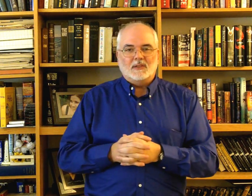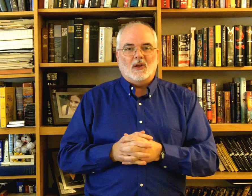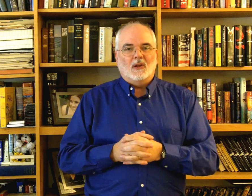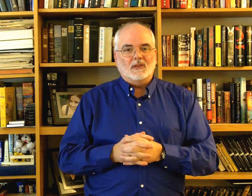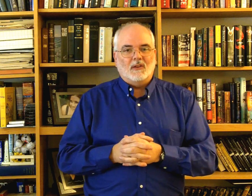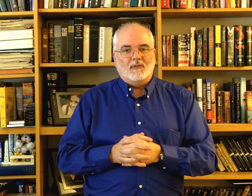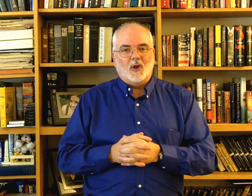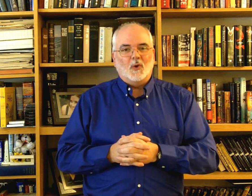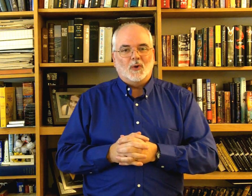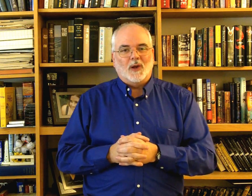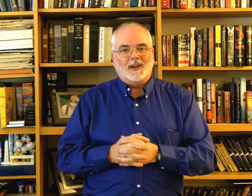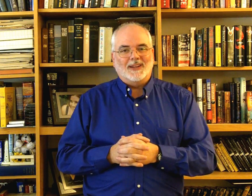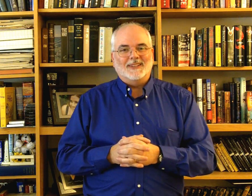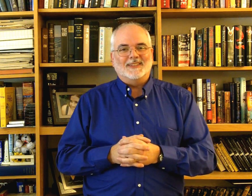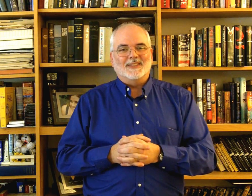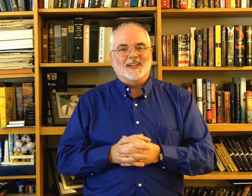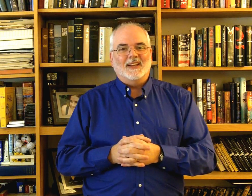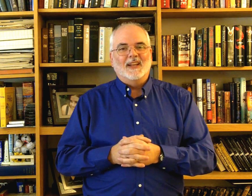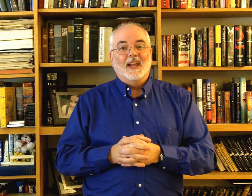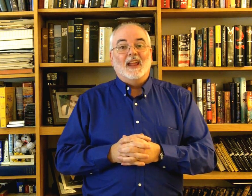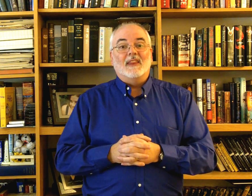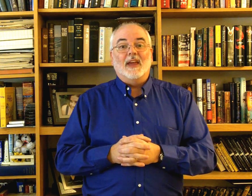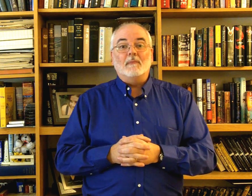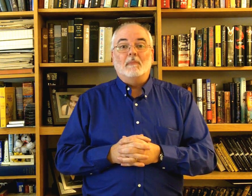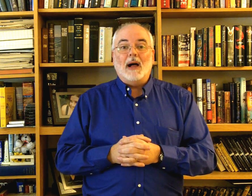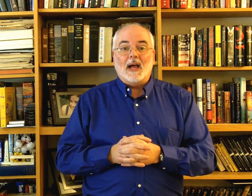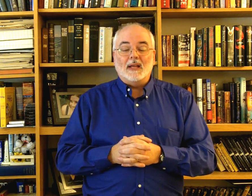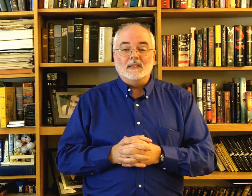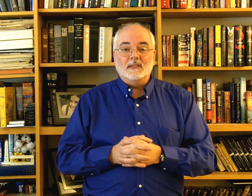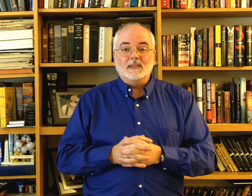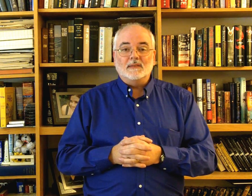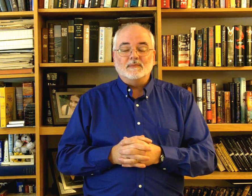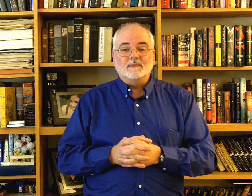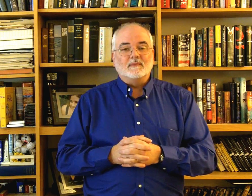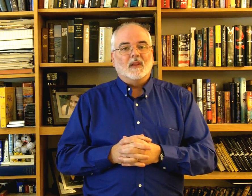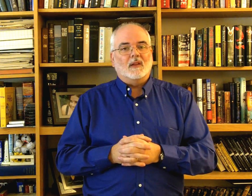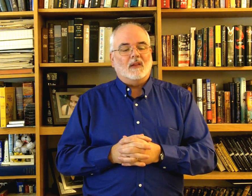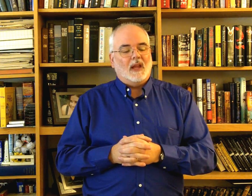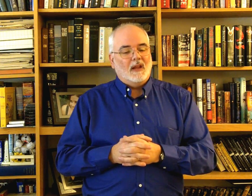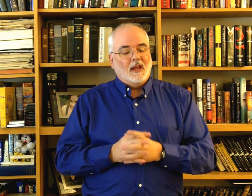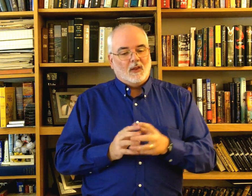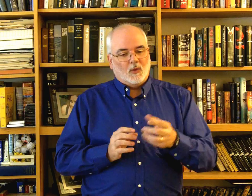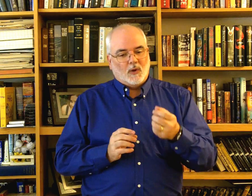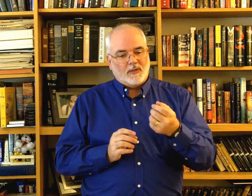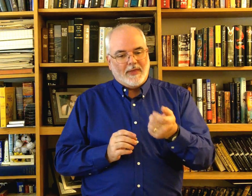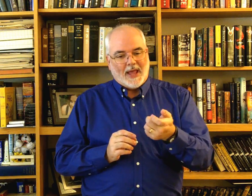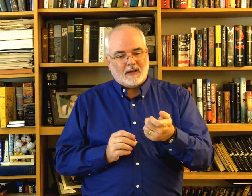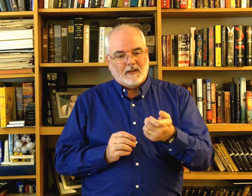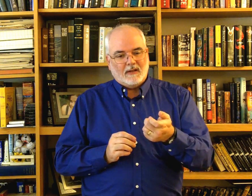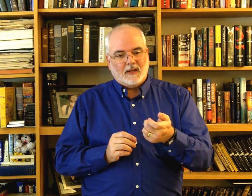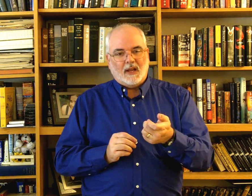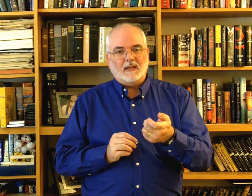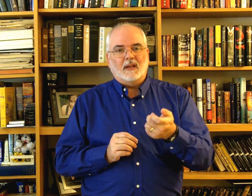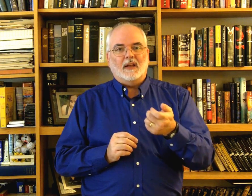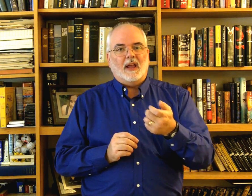song flow correctly. Okay? That binds. Okay? The word that is a